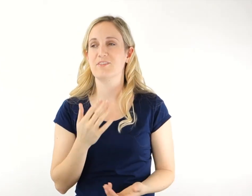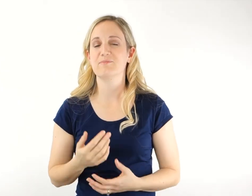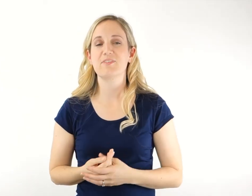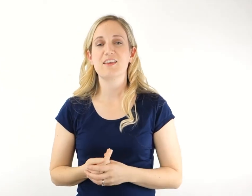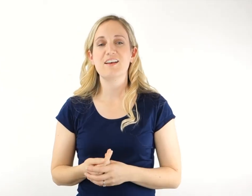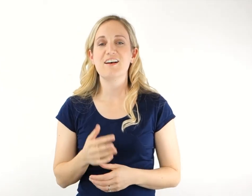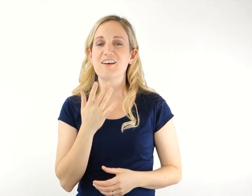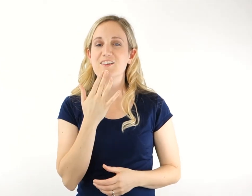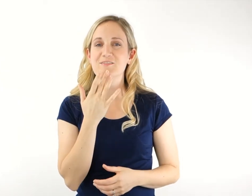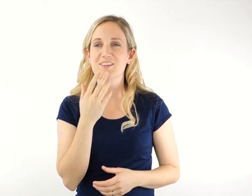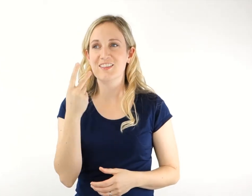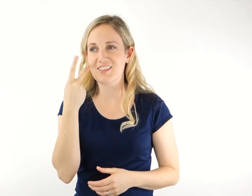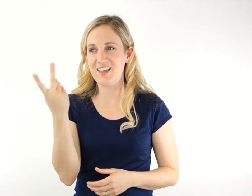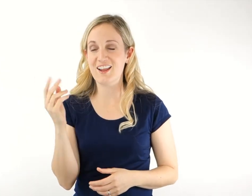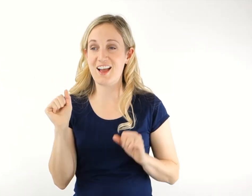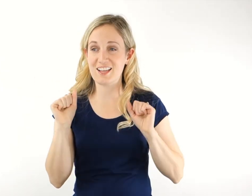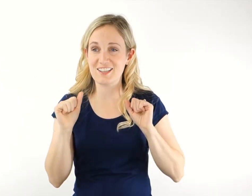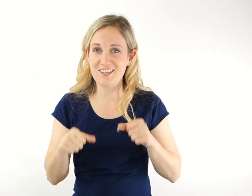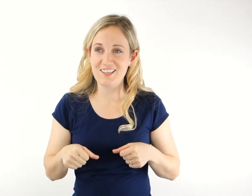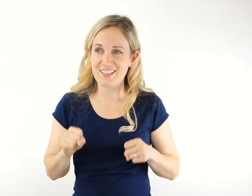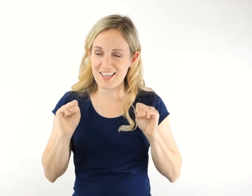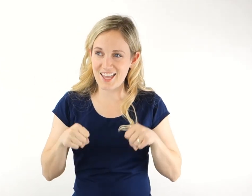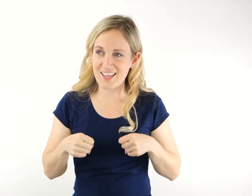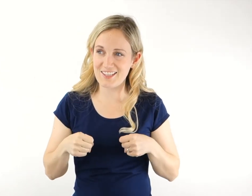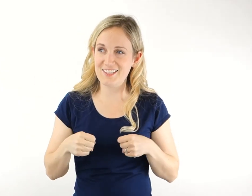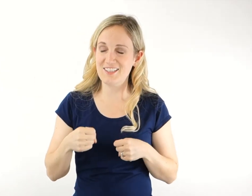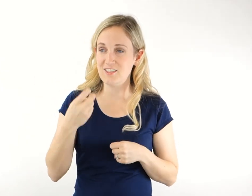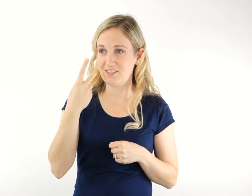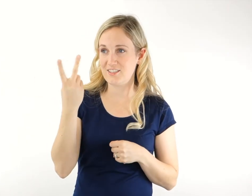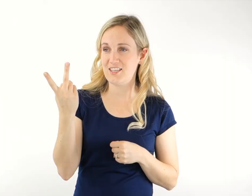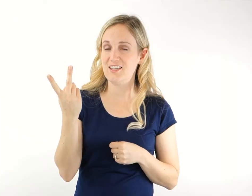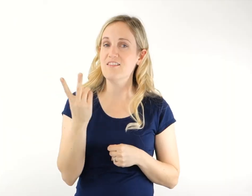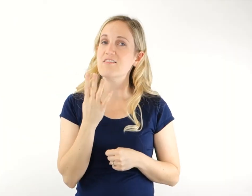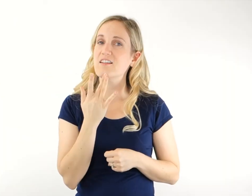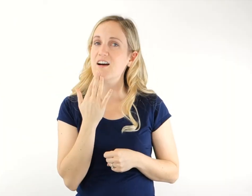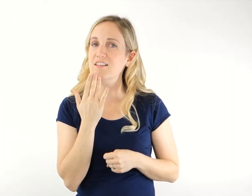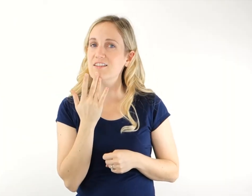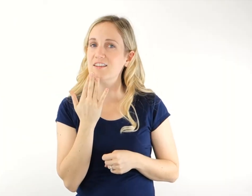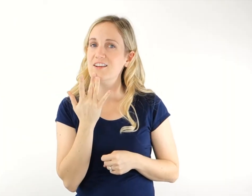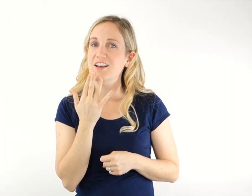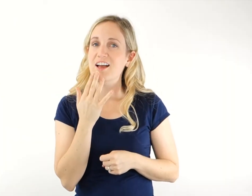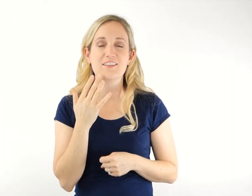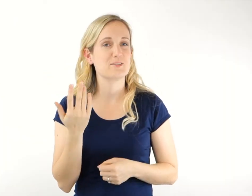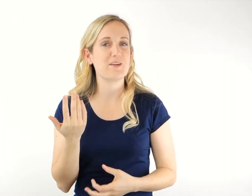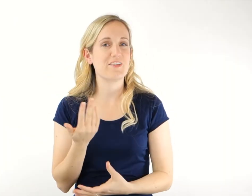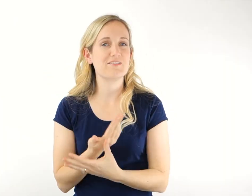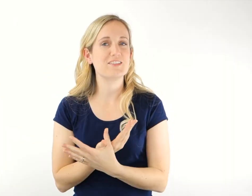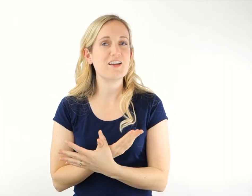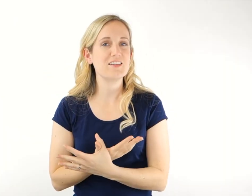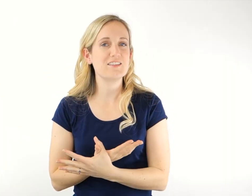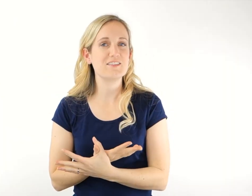fun? That I can see the color, and this is my favorite sign in this